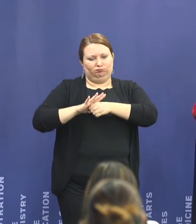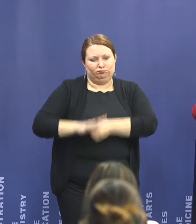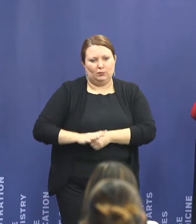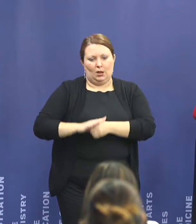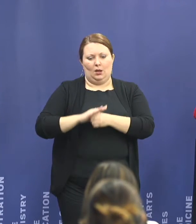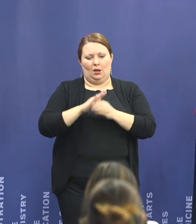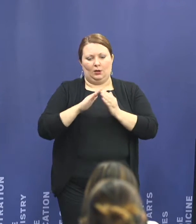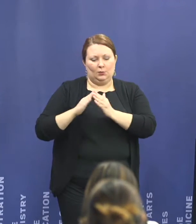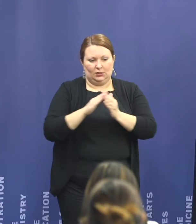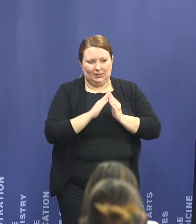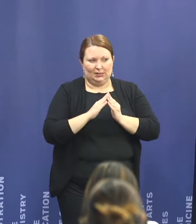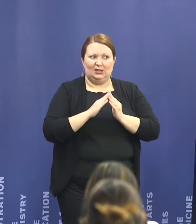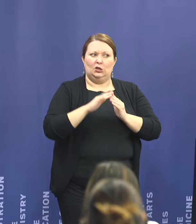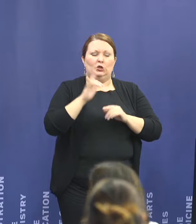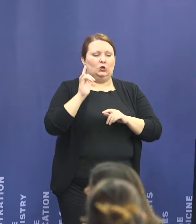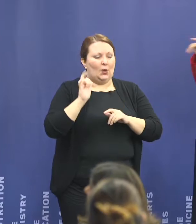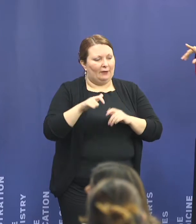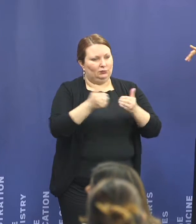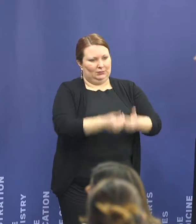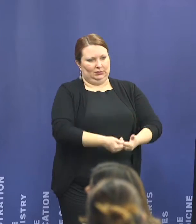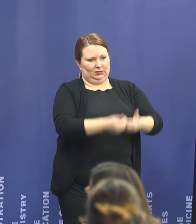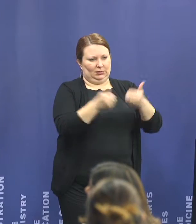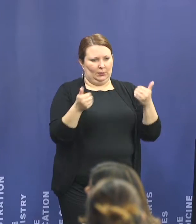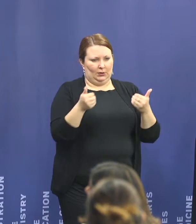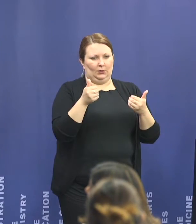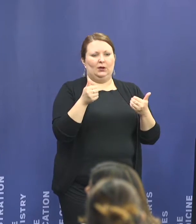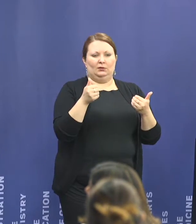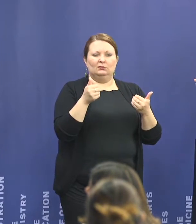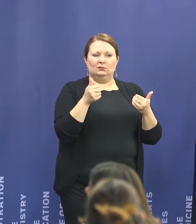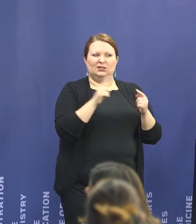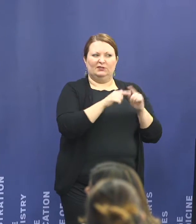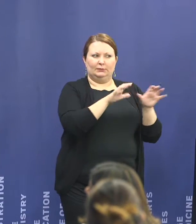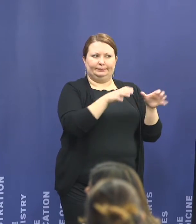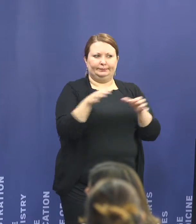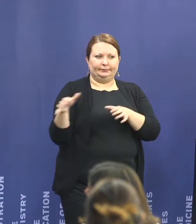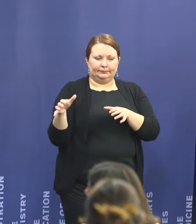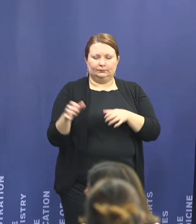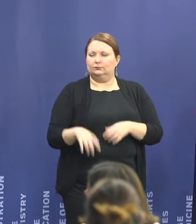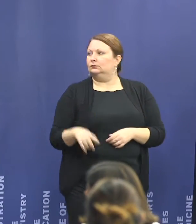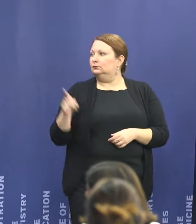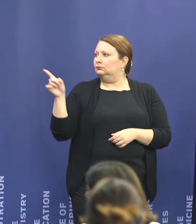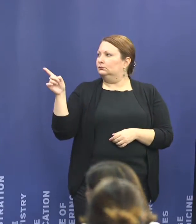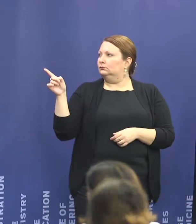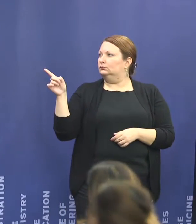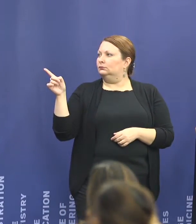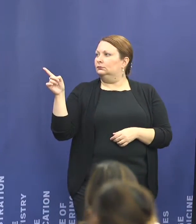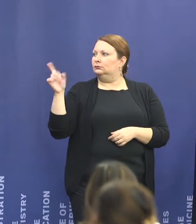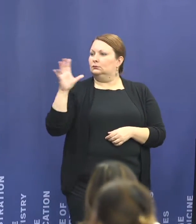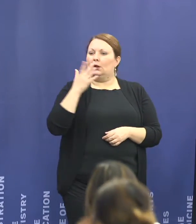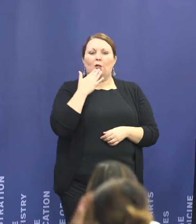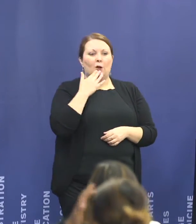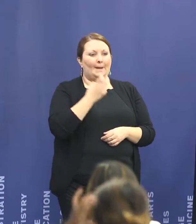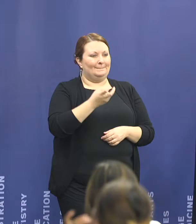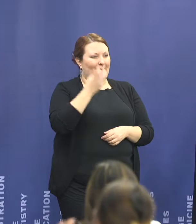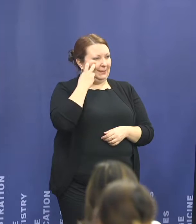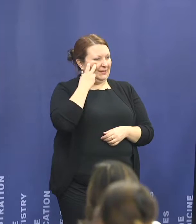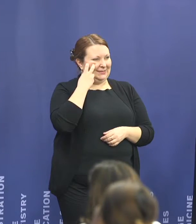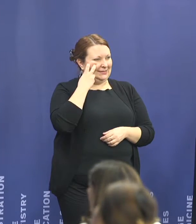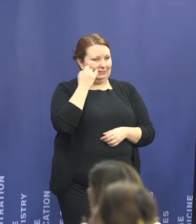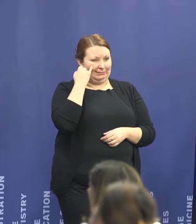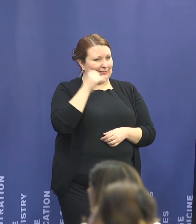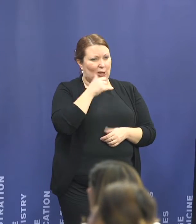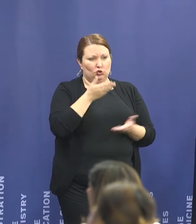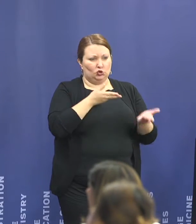and race. They're totally different. So this idea of colorblindness is really not serving